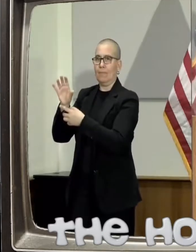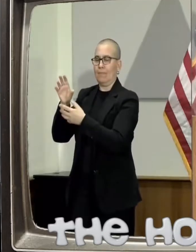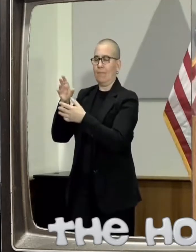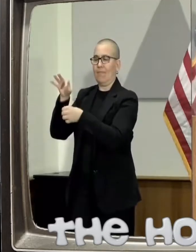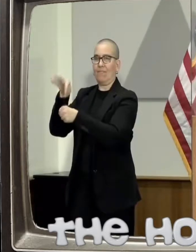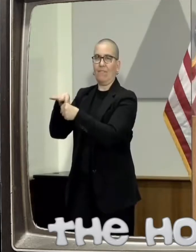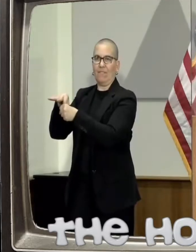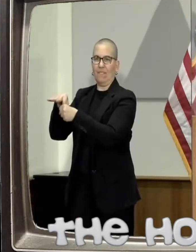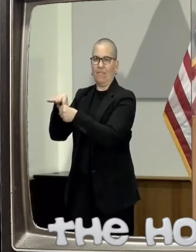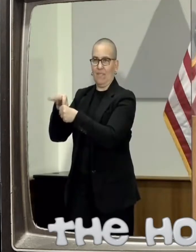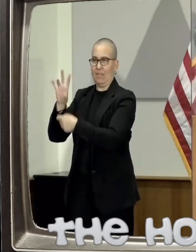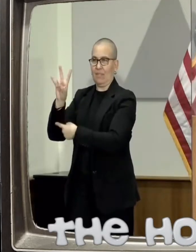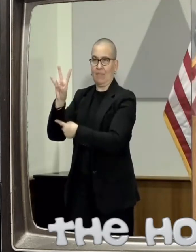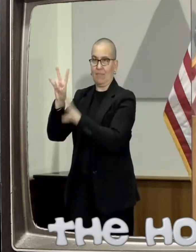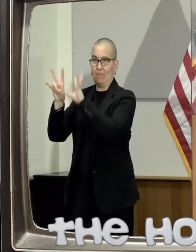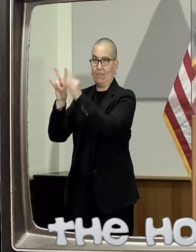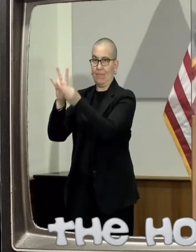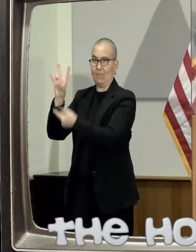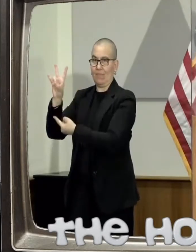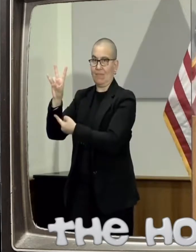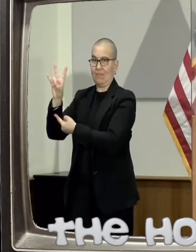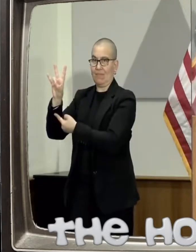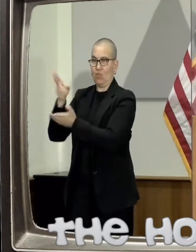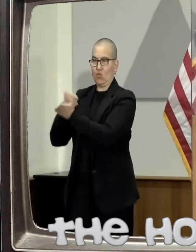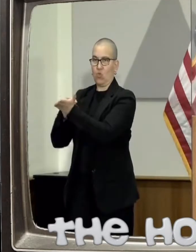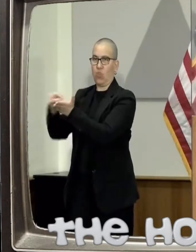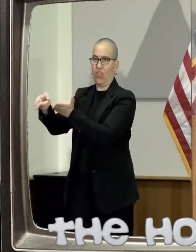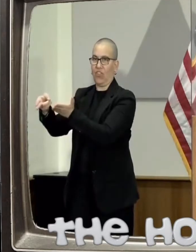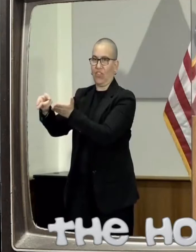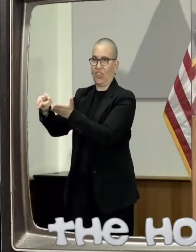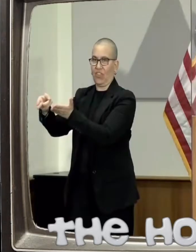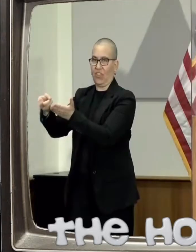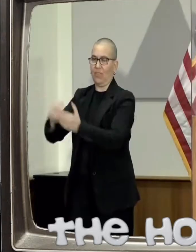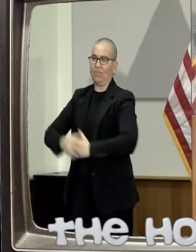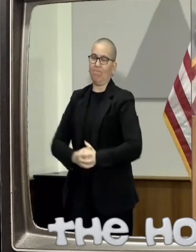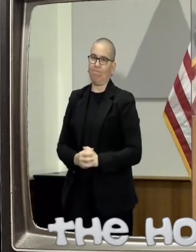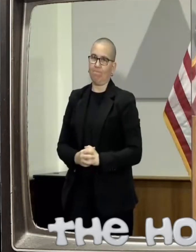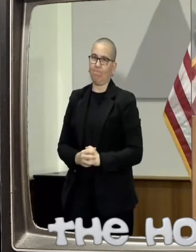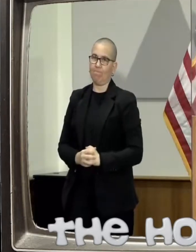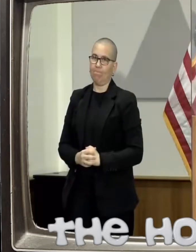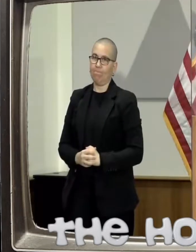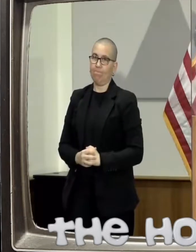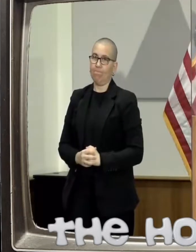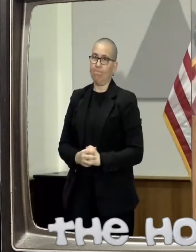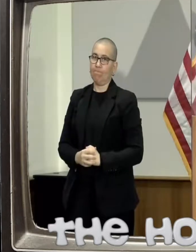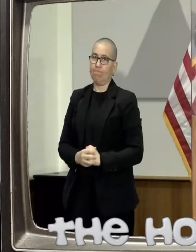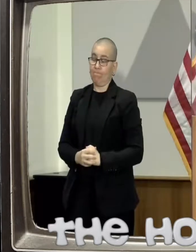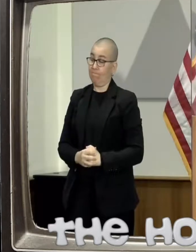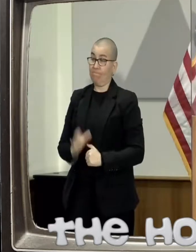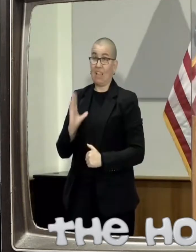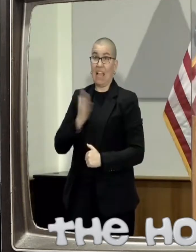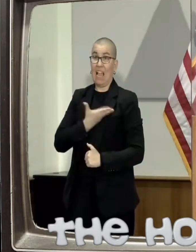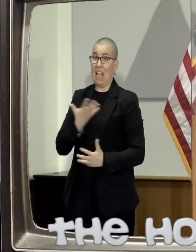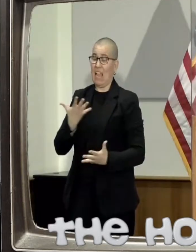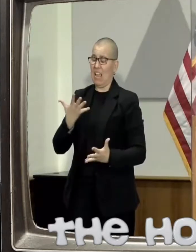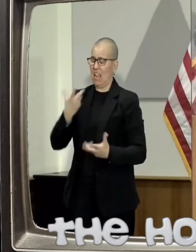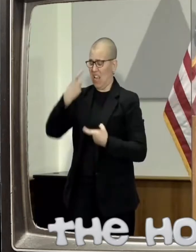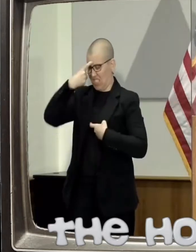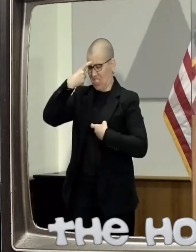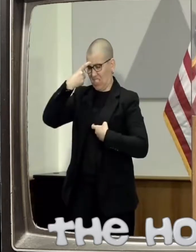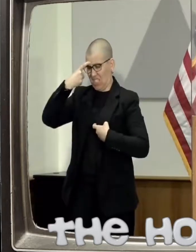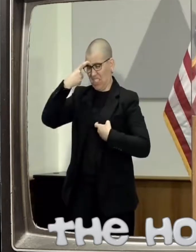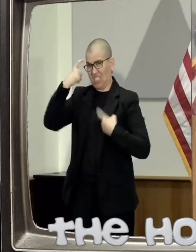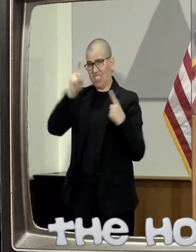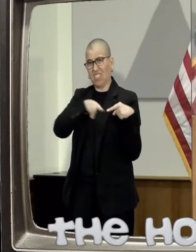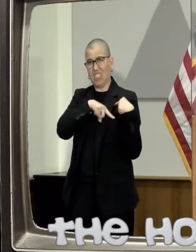this last year, our Twin Cities have experienced a barrage of trauma, all culminating with this trial